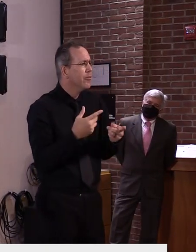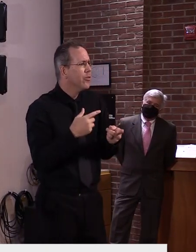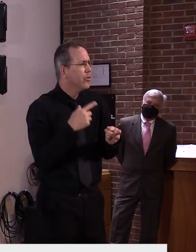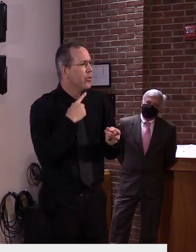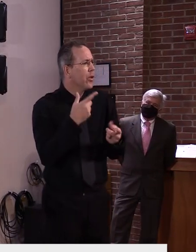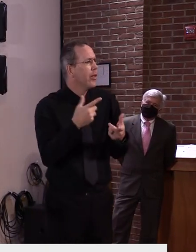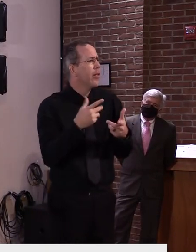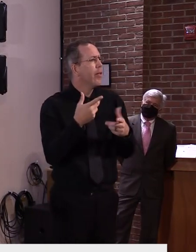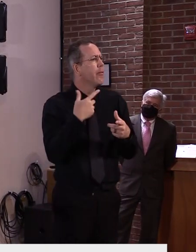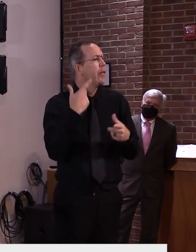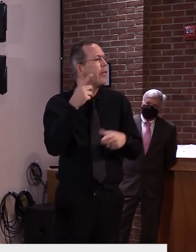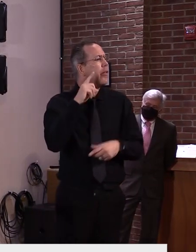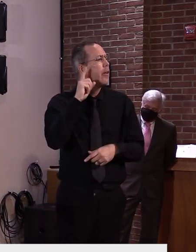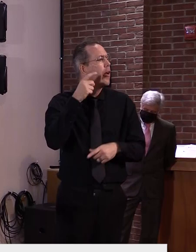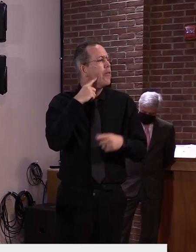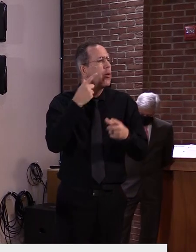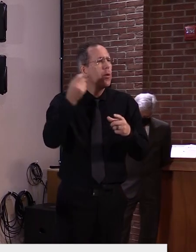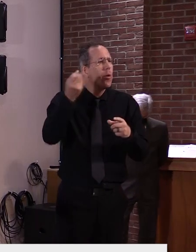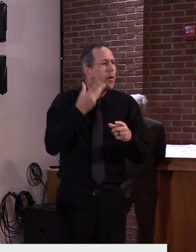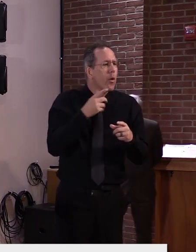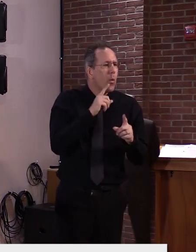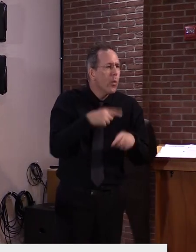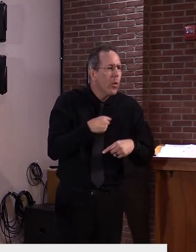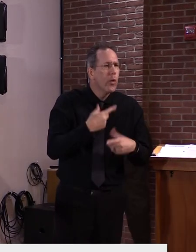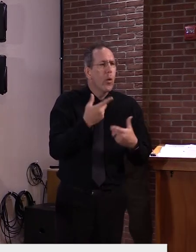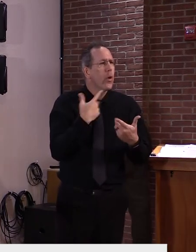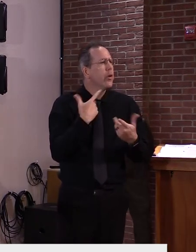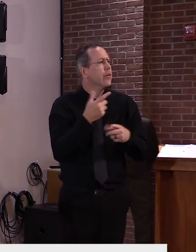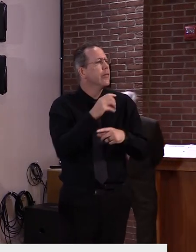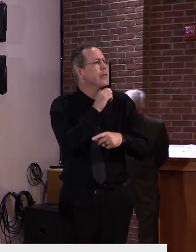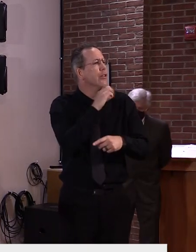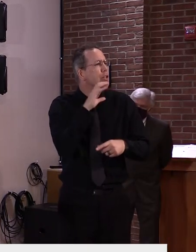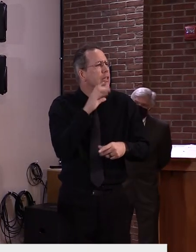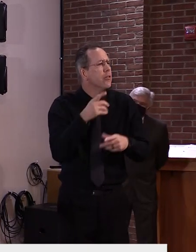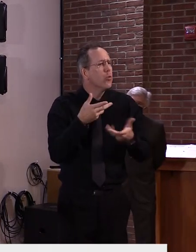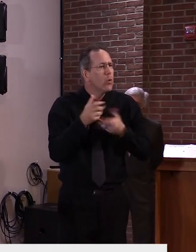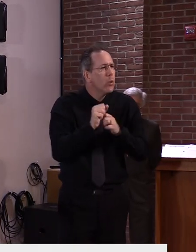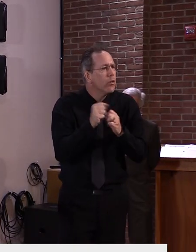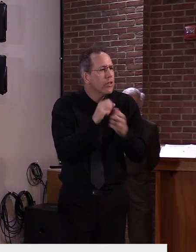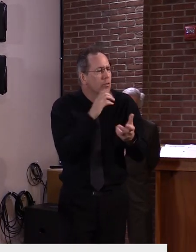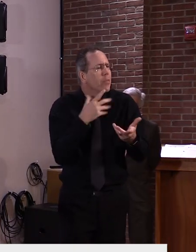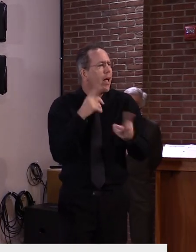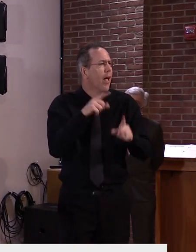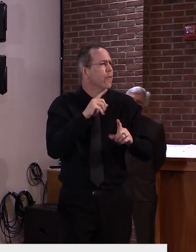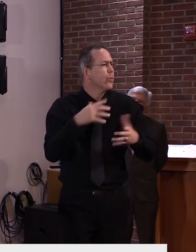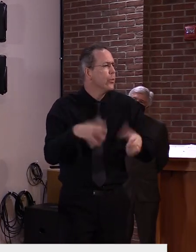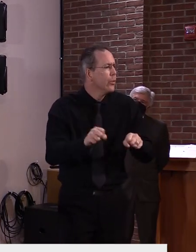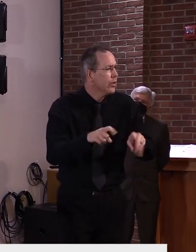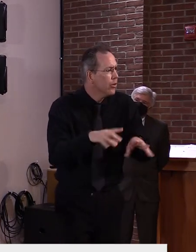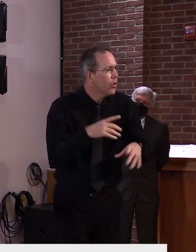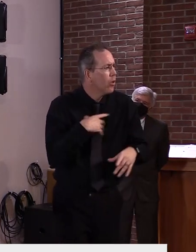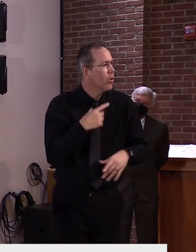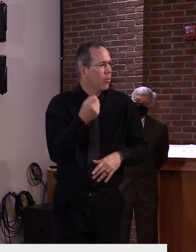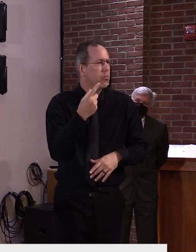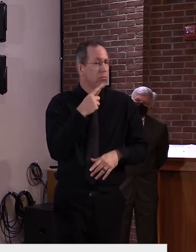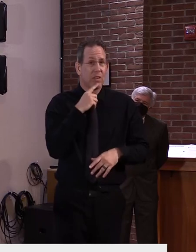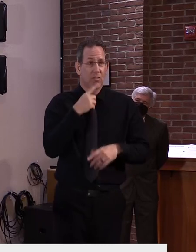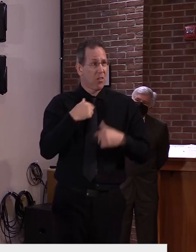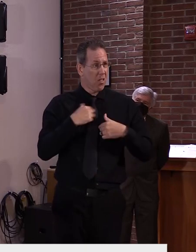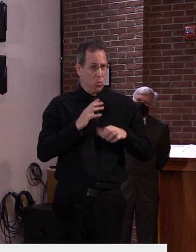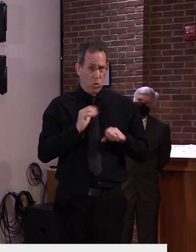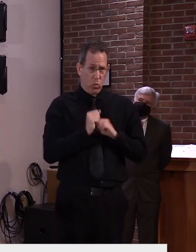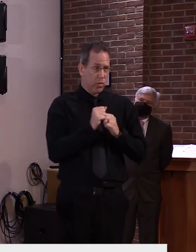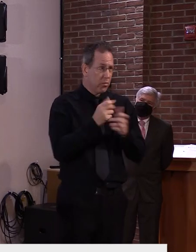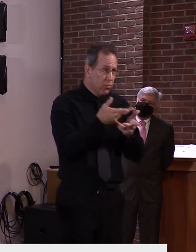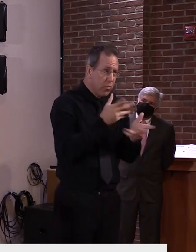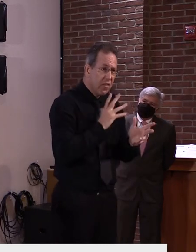people, so they have a testing protocol. They may be a healthcare worker. They may be a Vermonter who did leave the state and wants